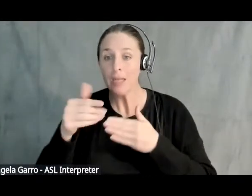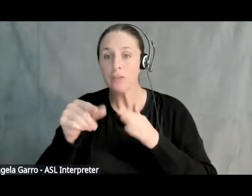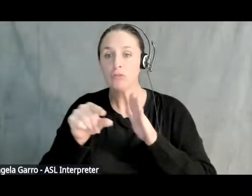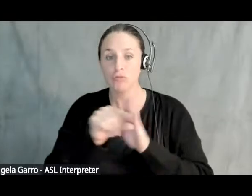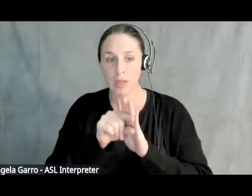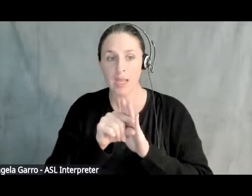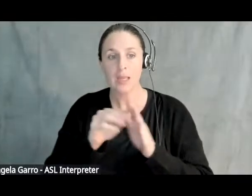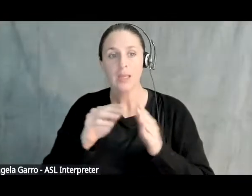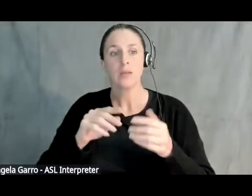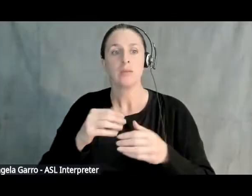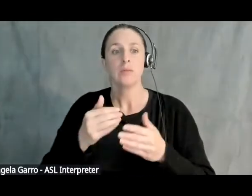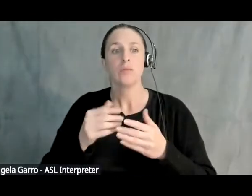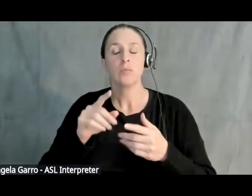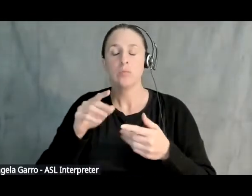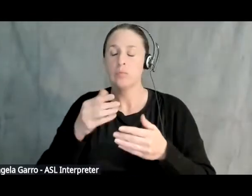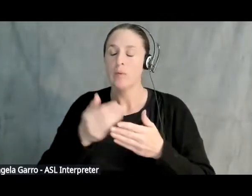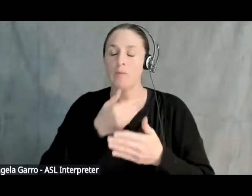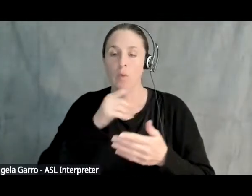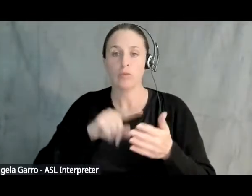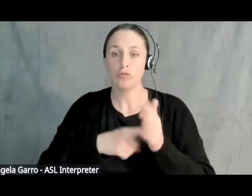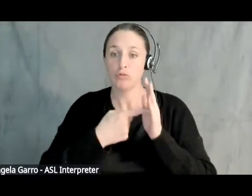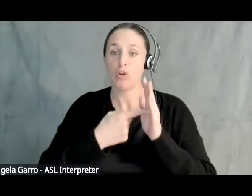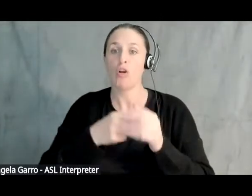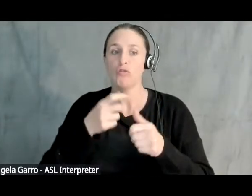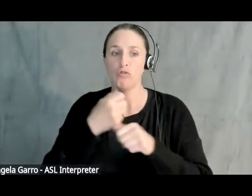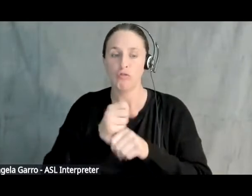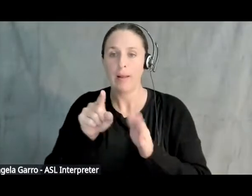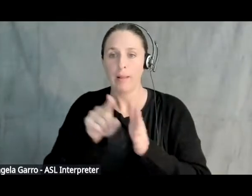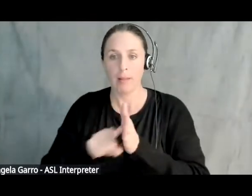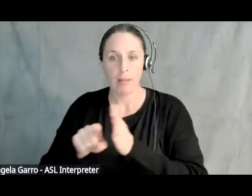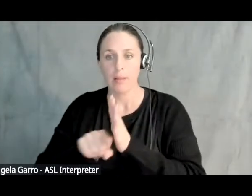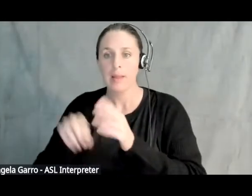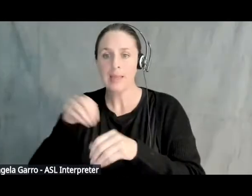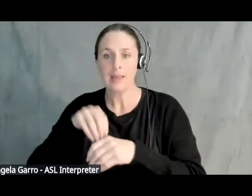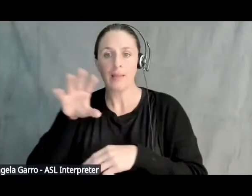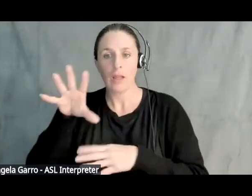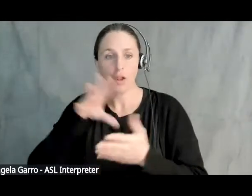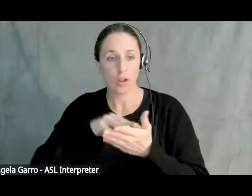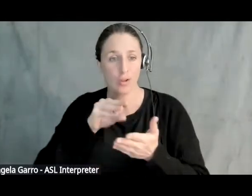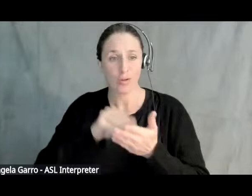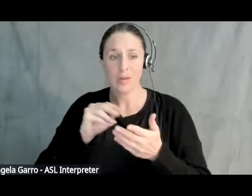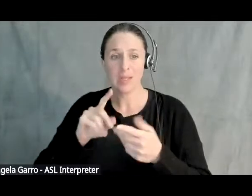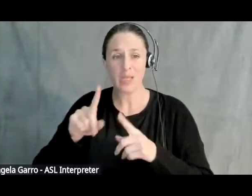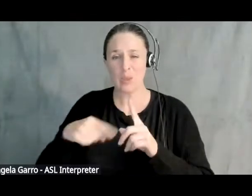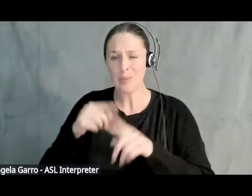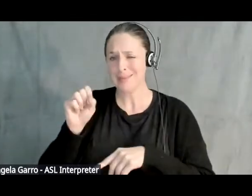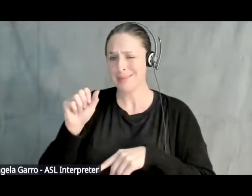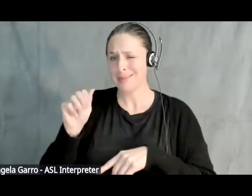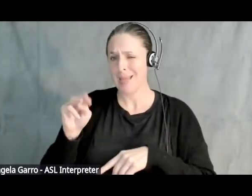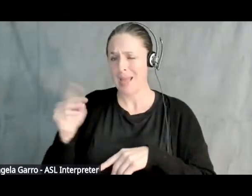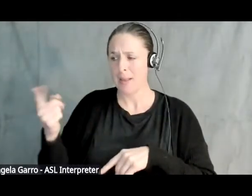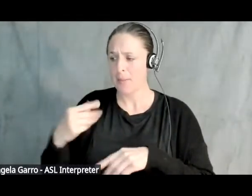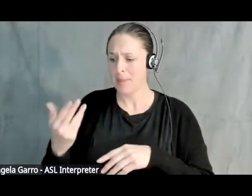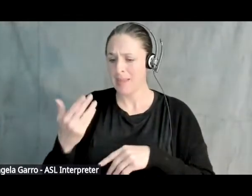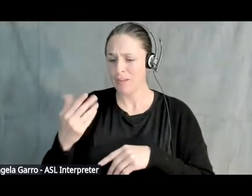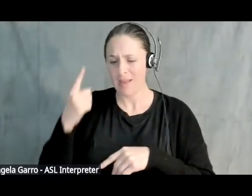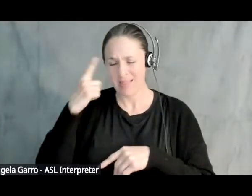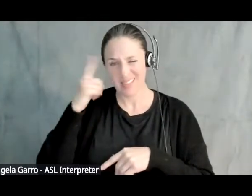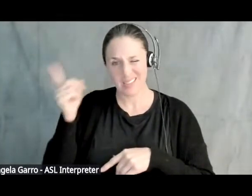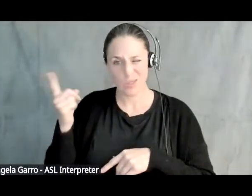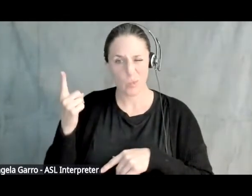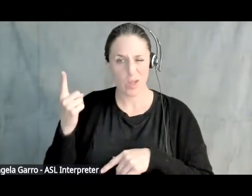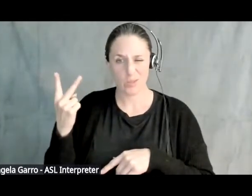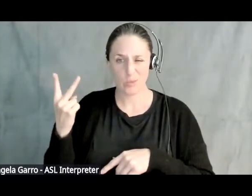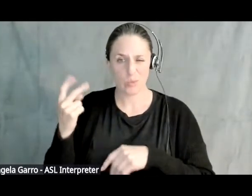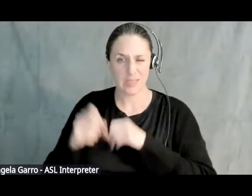in their learning. Now, when Sam came here, he's probably only a year or 2 older than me, and he